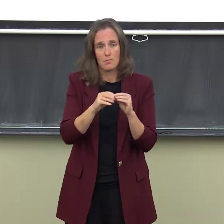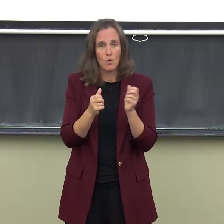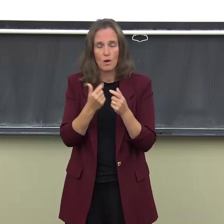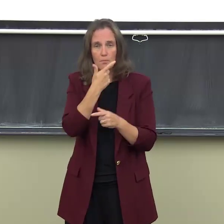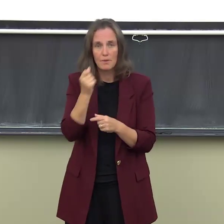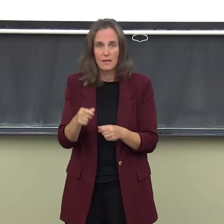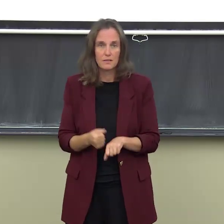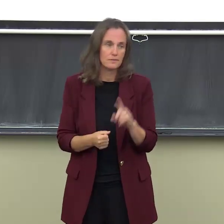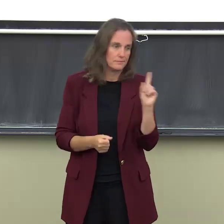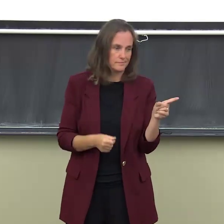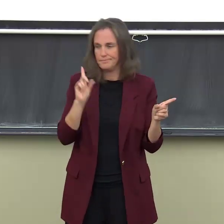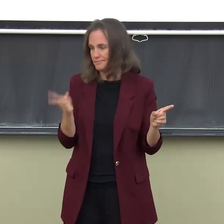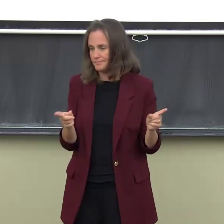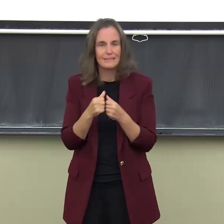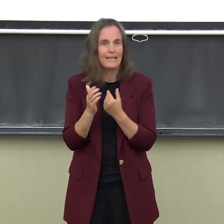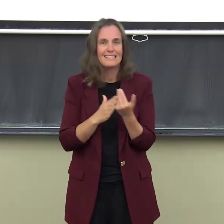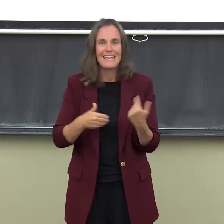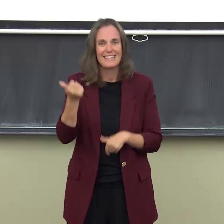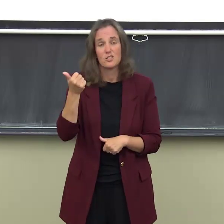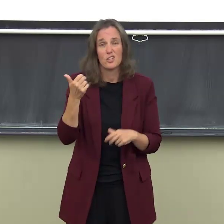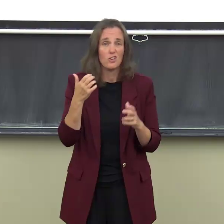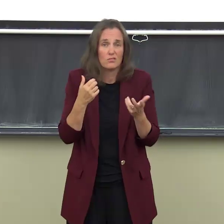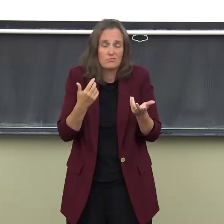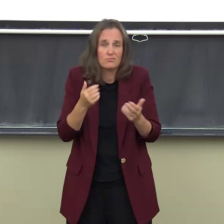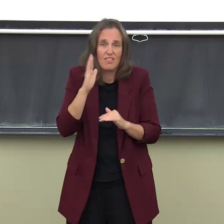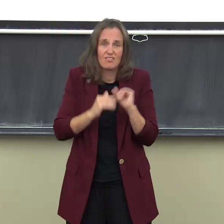much easier, right? In a complex world.